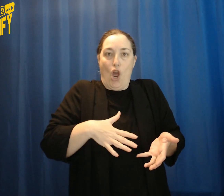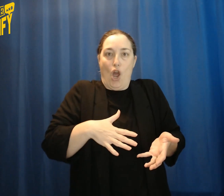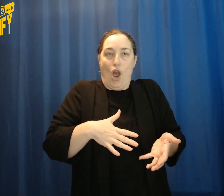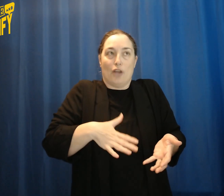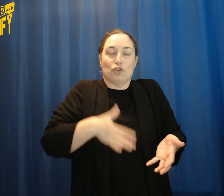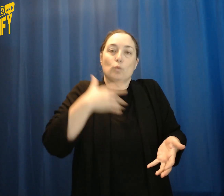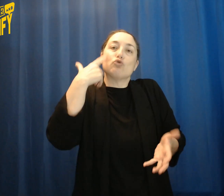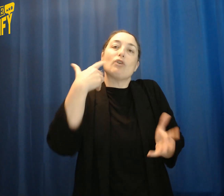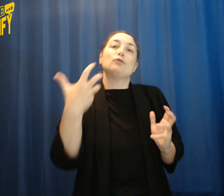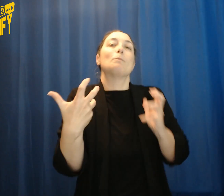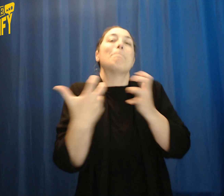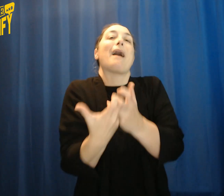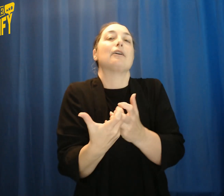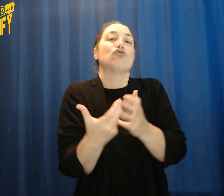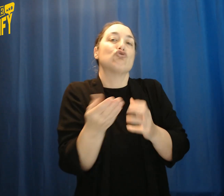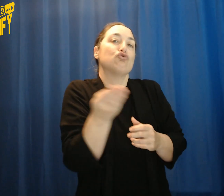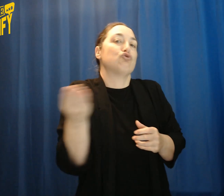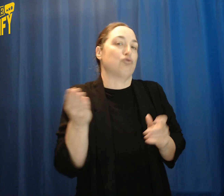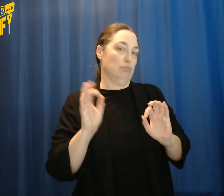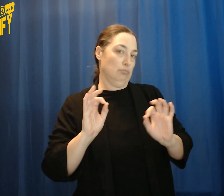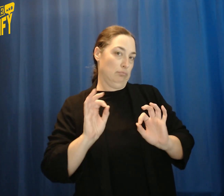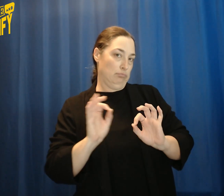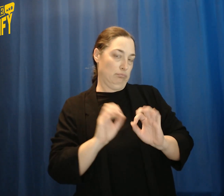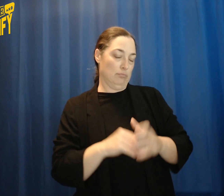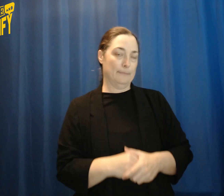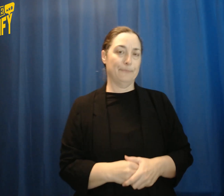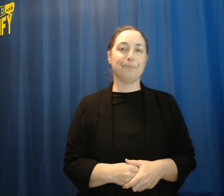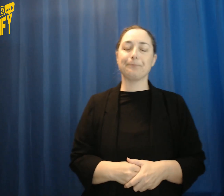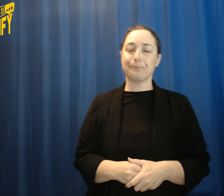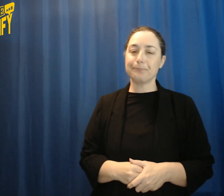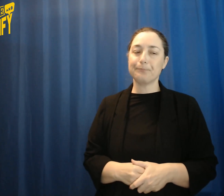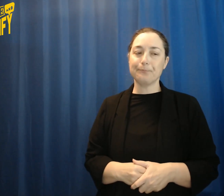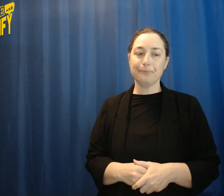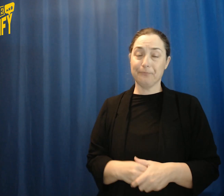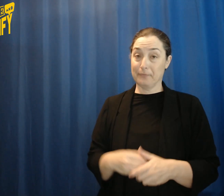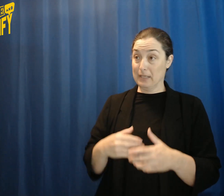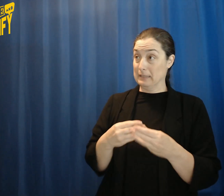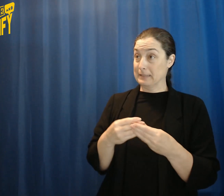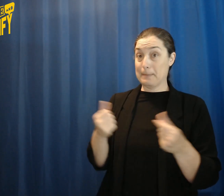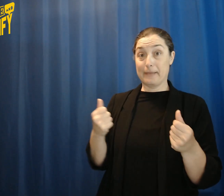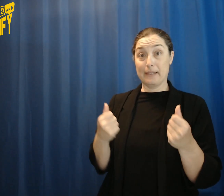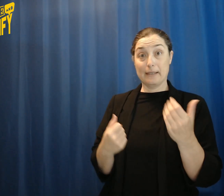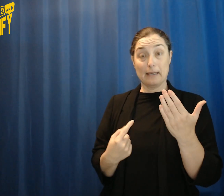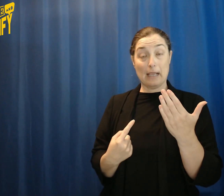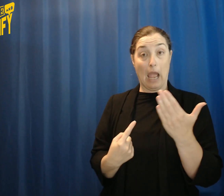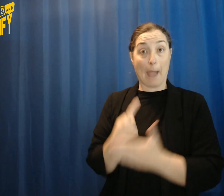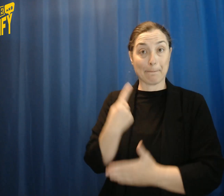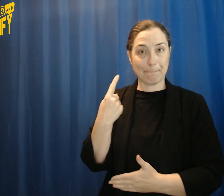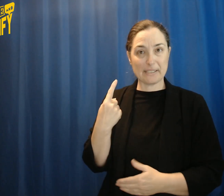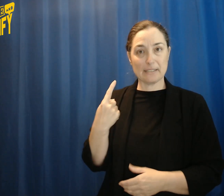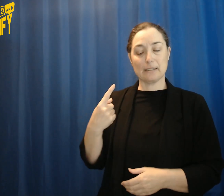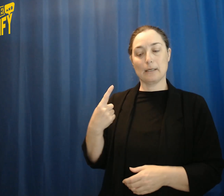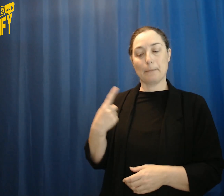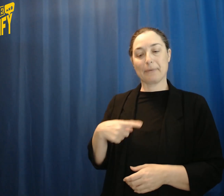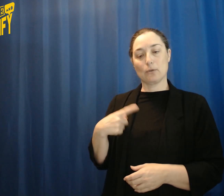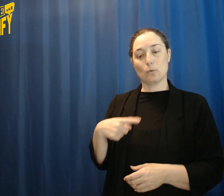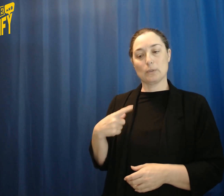a particular viewer. Was there something that happened, because there's a bit of a difference between